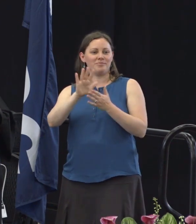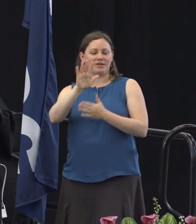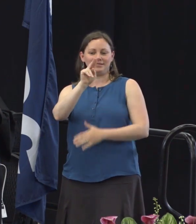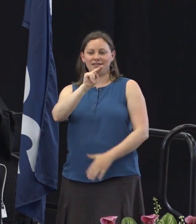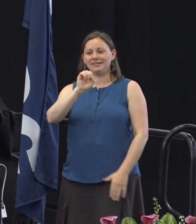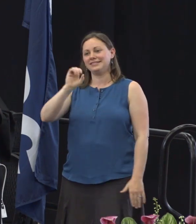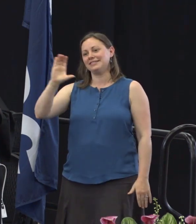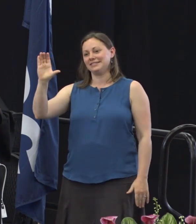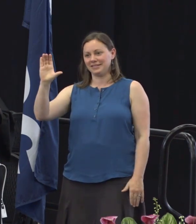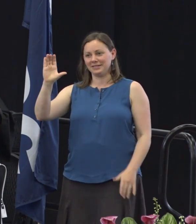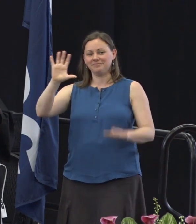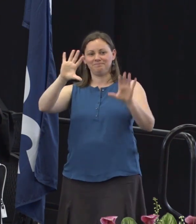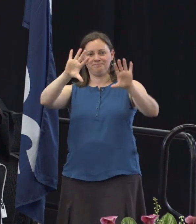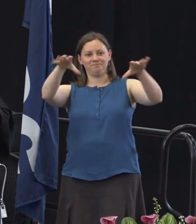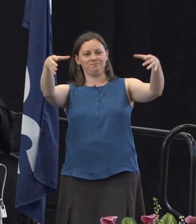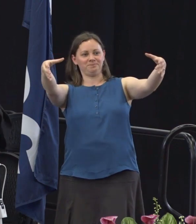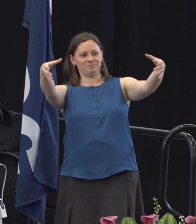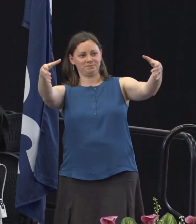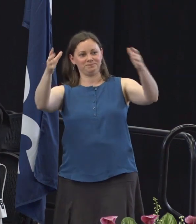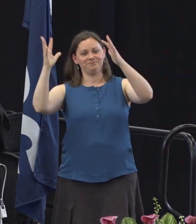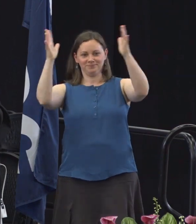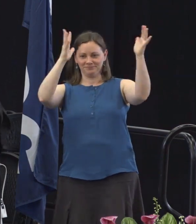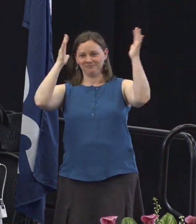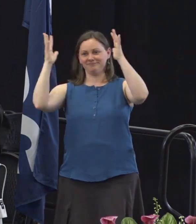Scotia Community College.